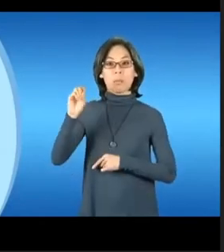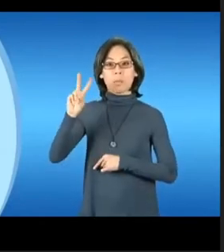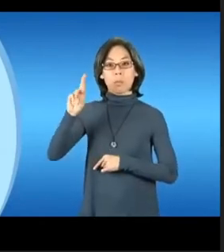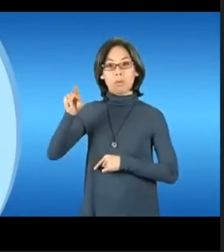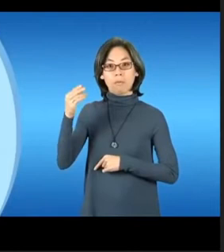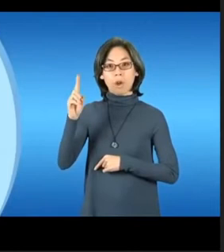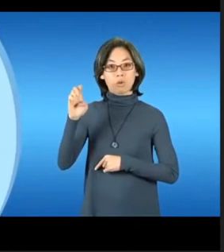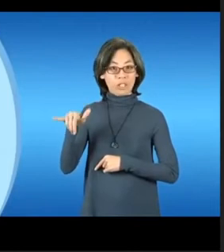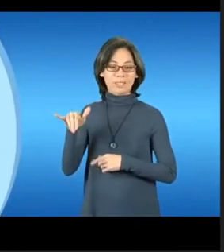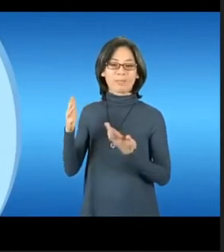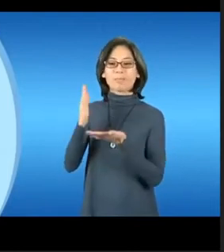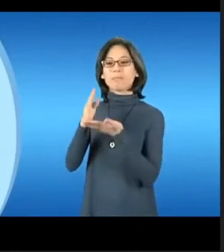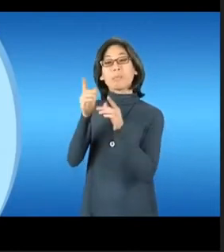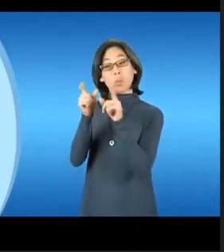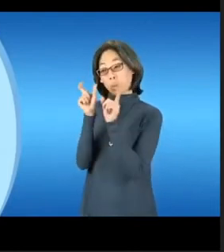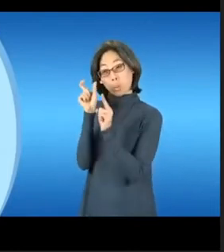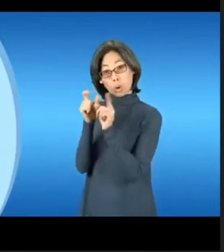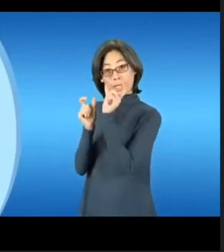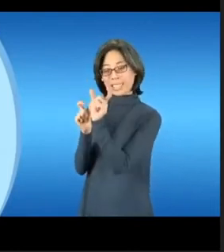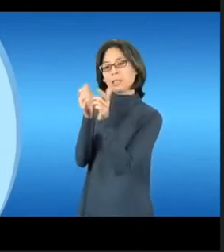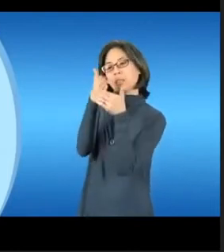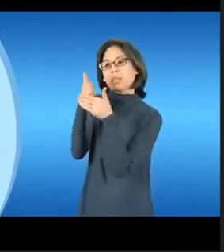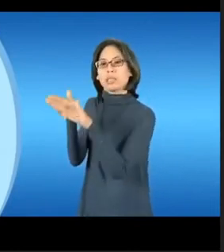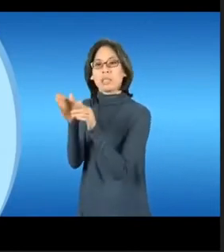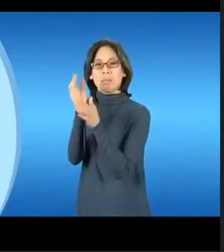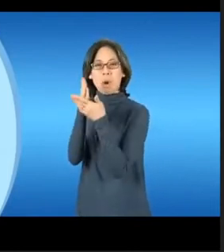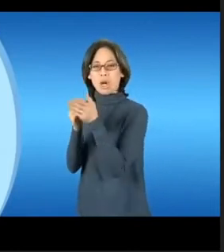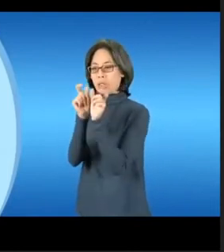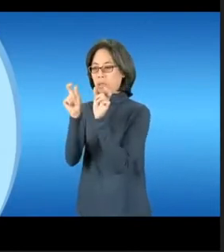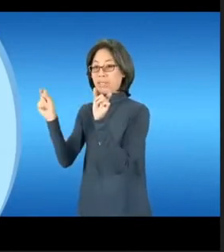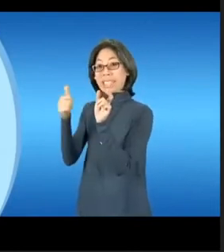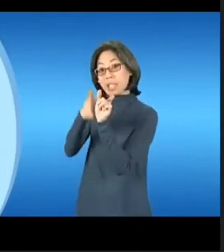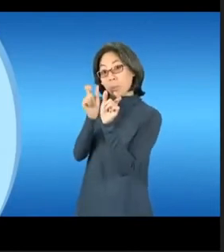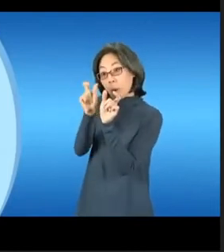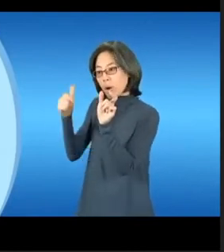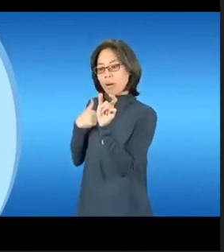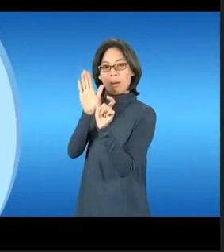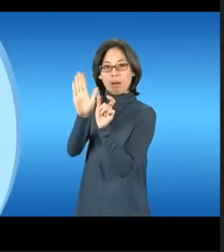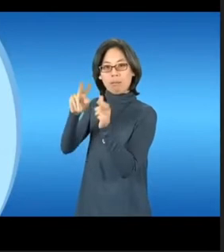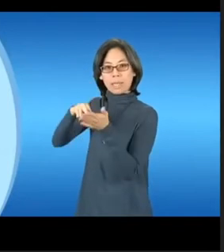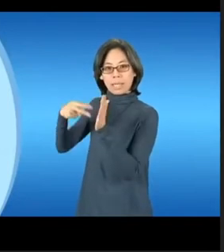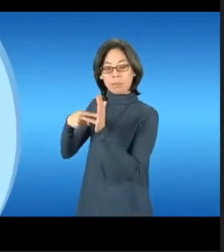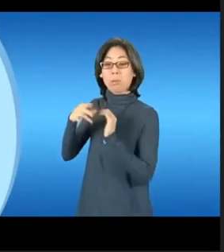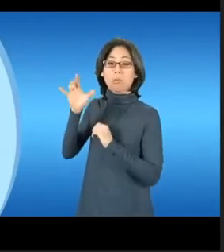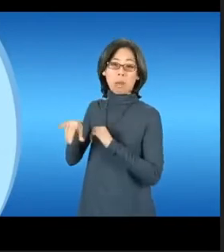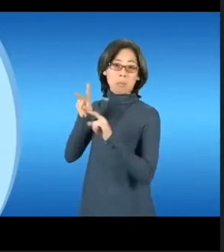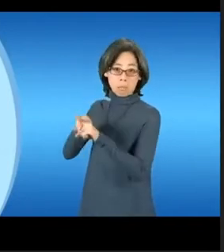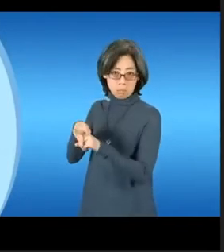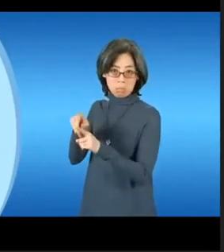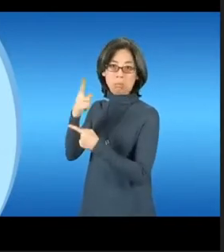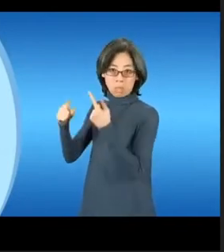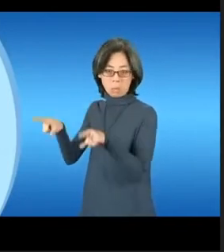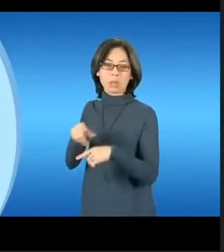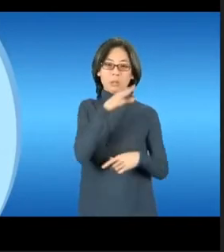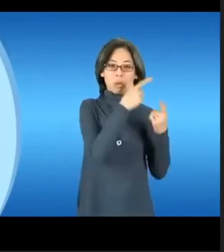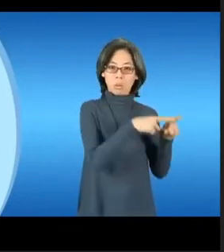vocabulary. Next, we have morphology, meaning words are split into parts and each part will have a